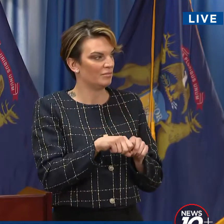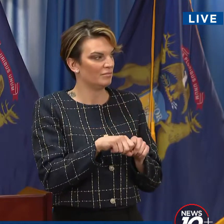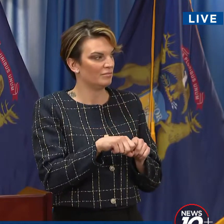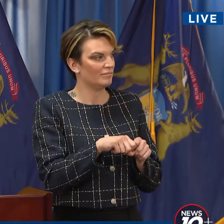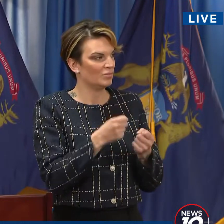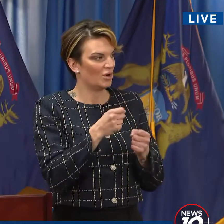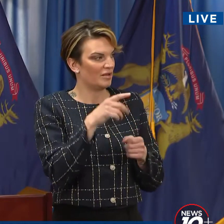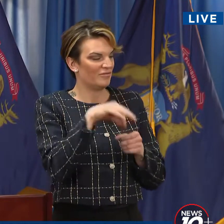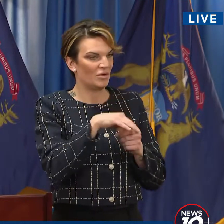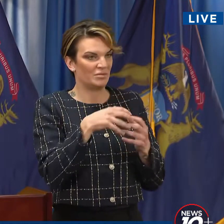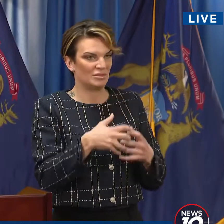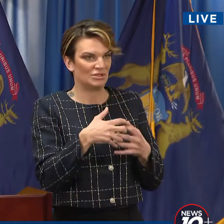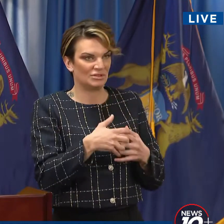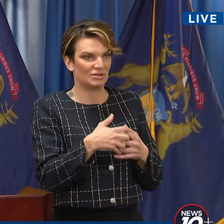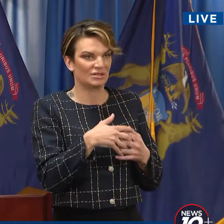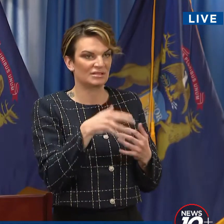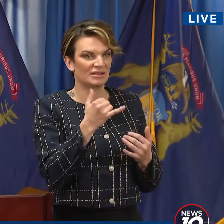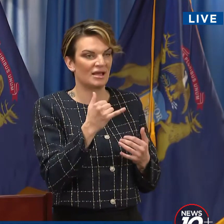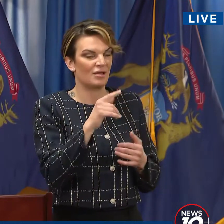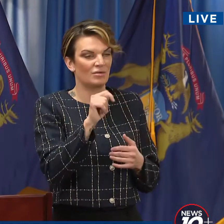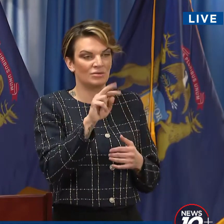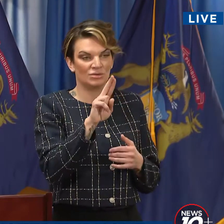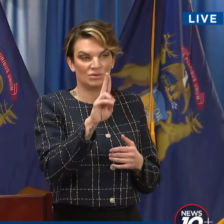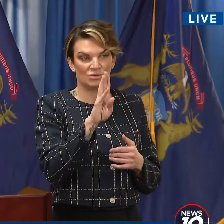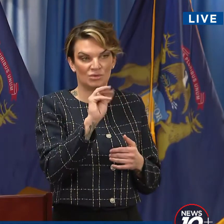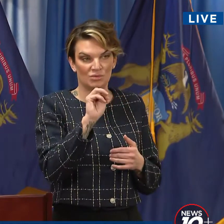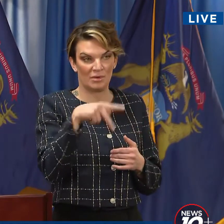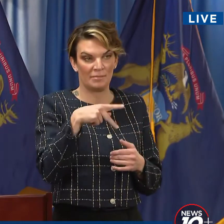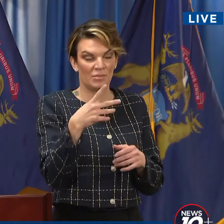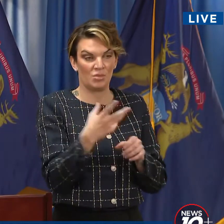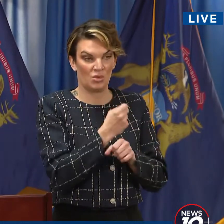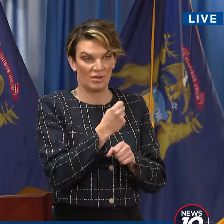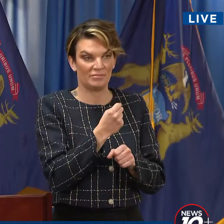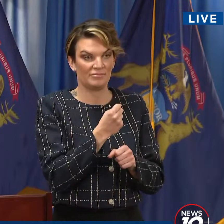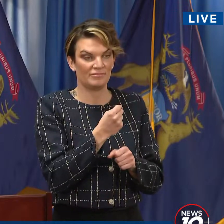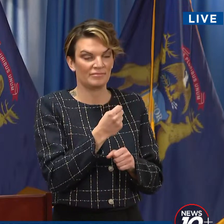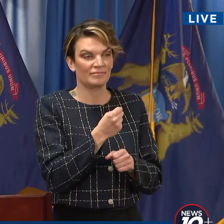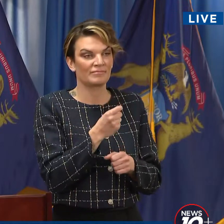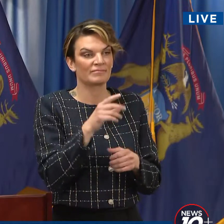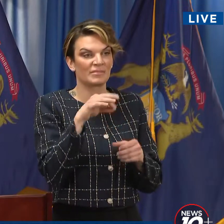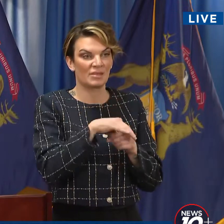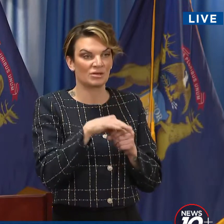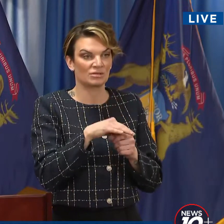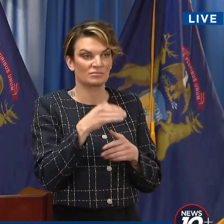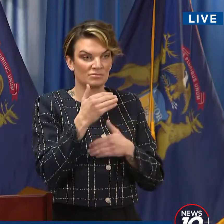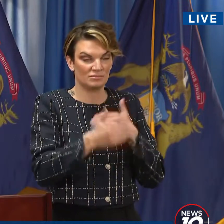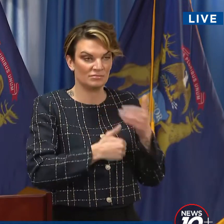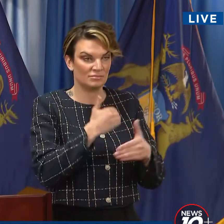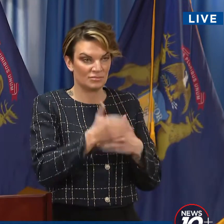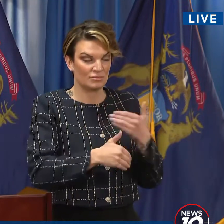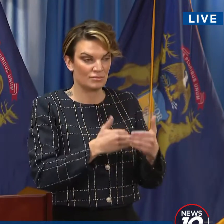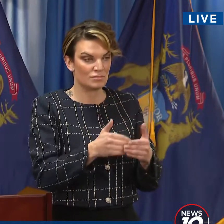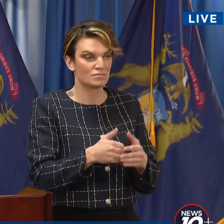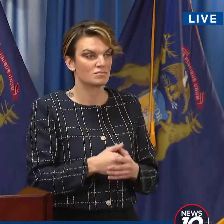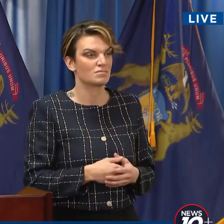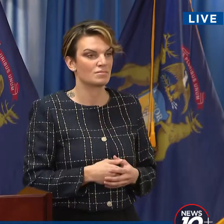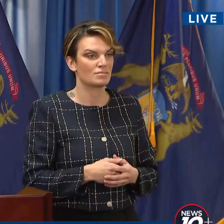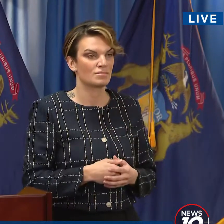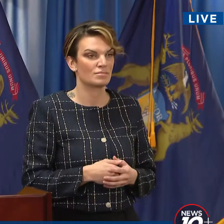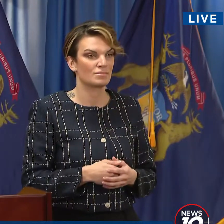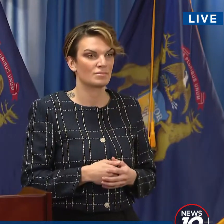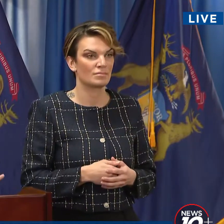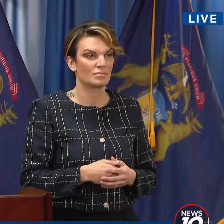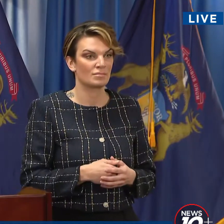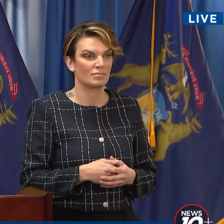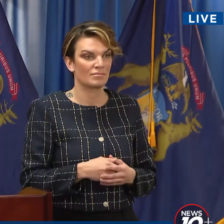I mean, now that Trump has won, like here, the election has gone fairly smoothly as far as we know.